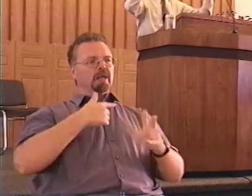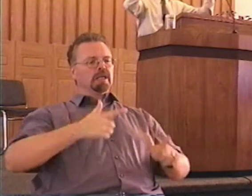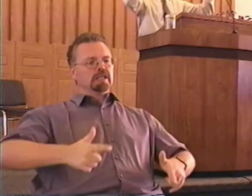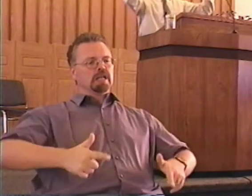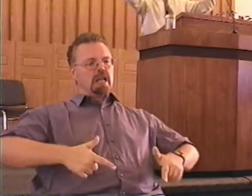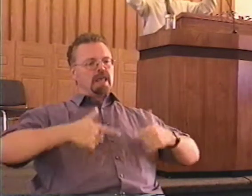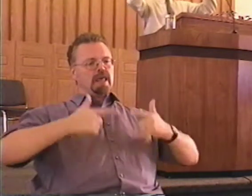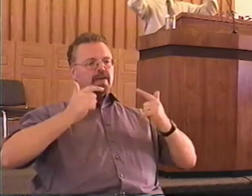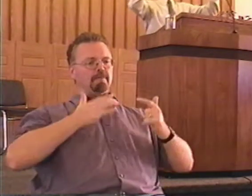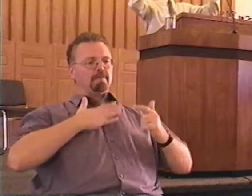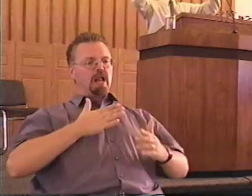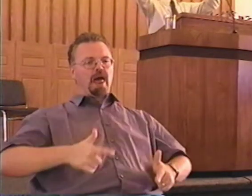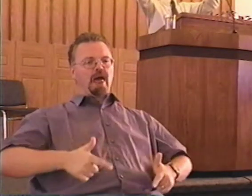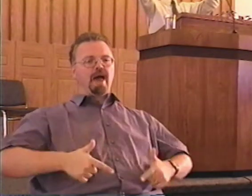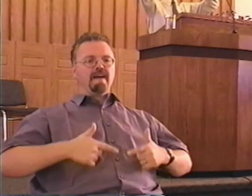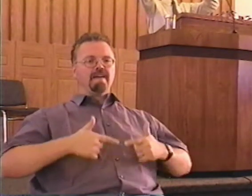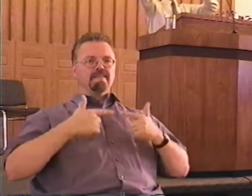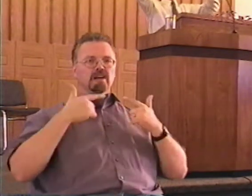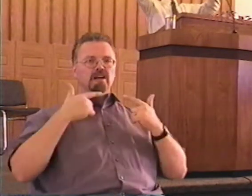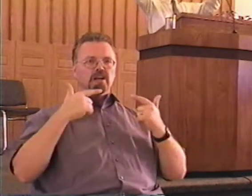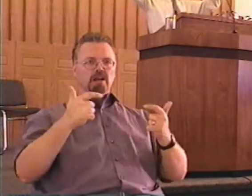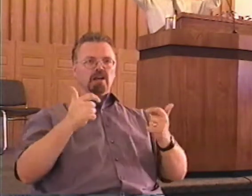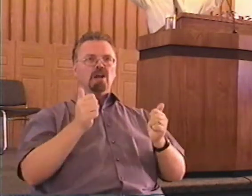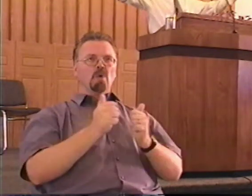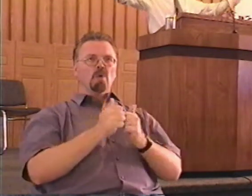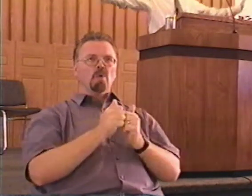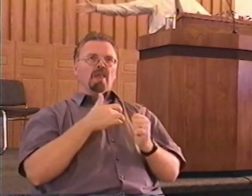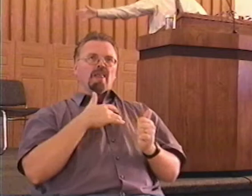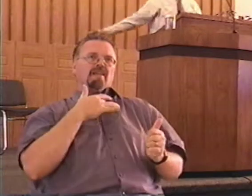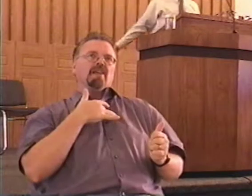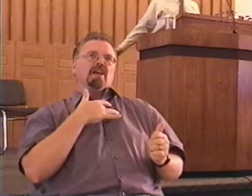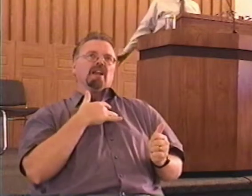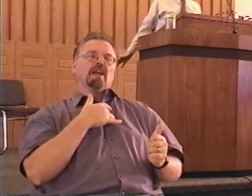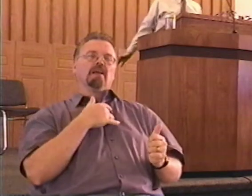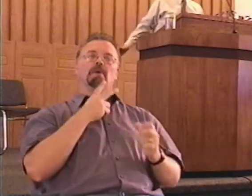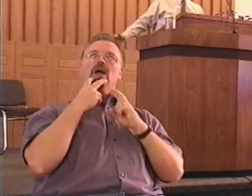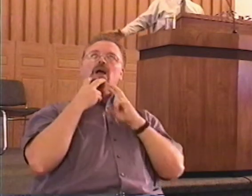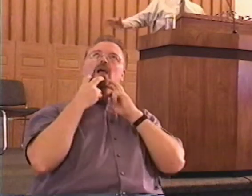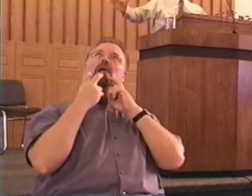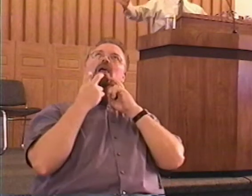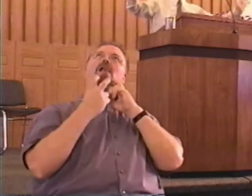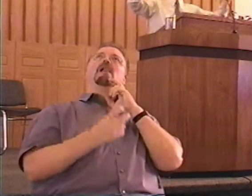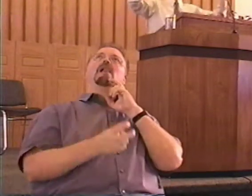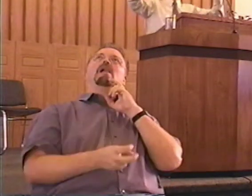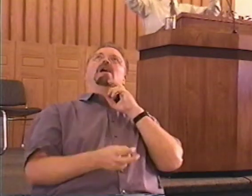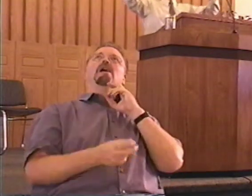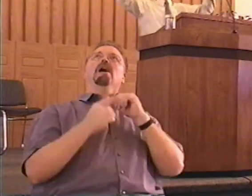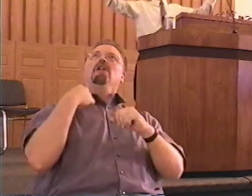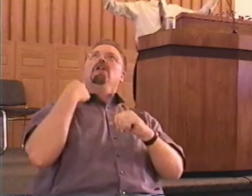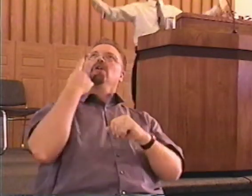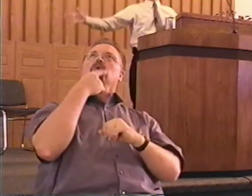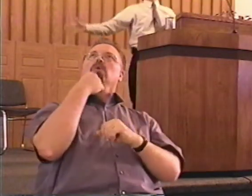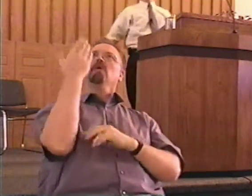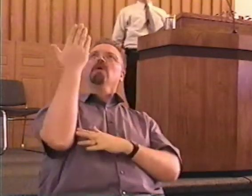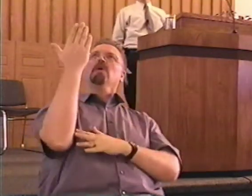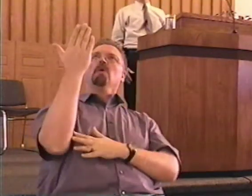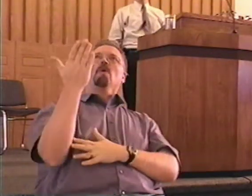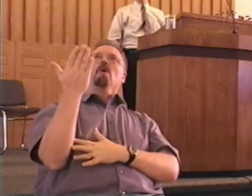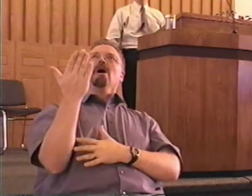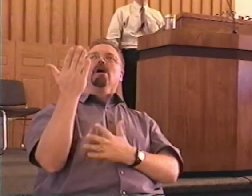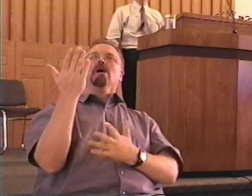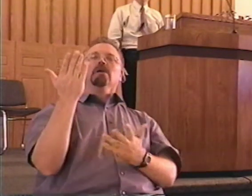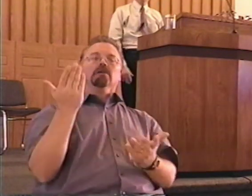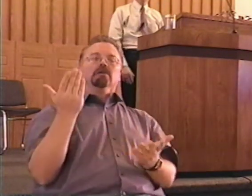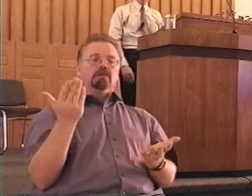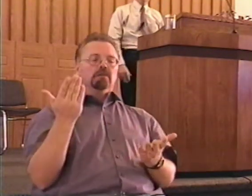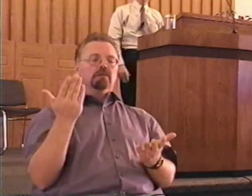my life with a sense of being overawed at who you are,